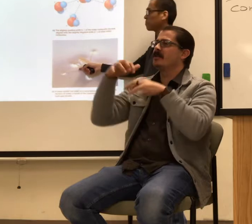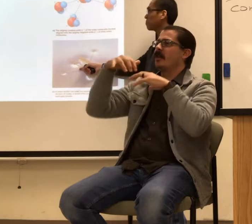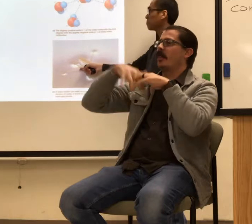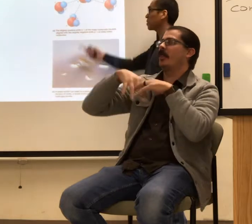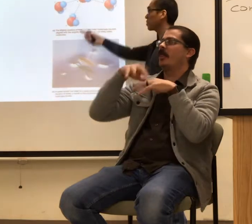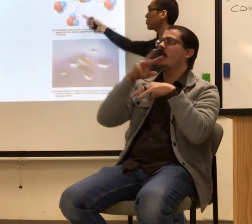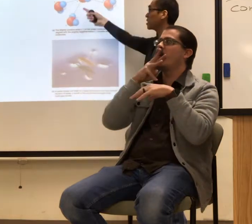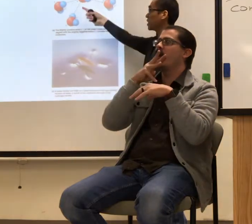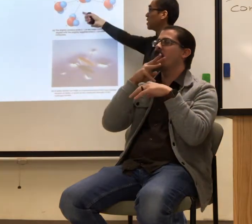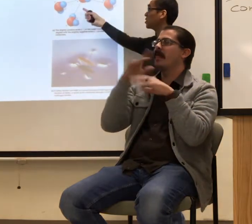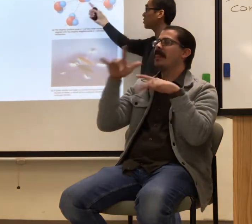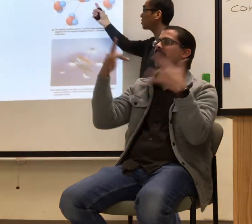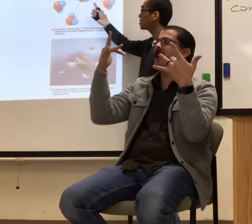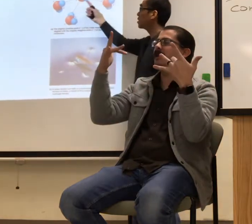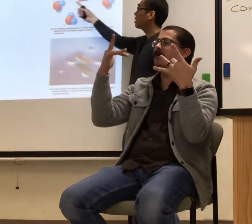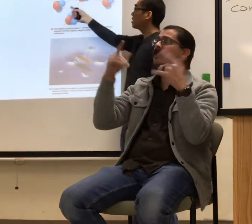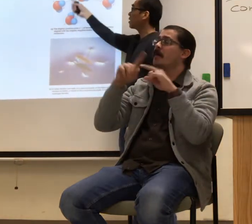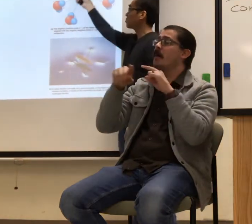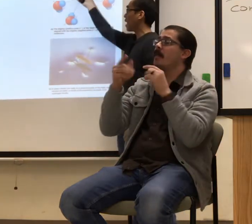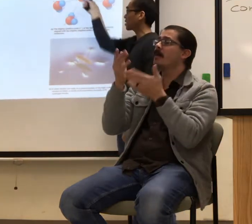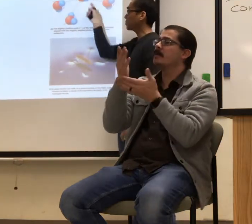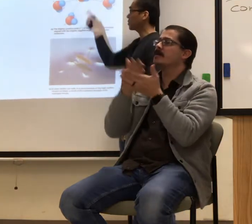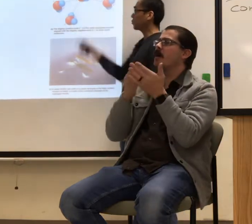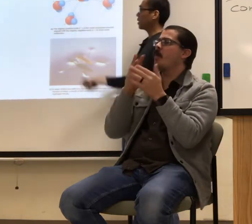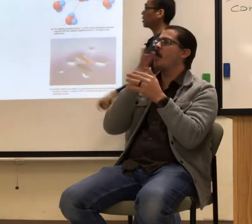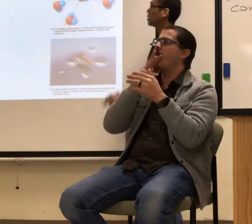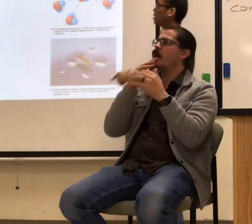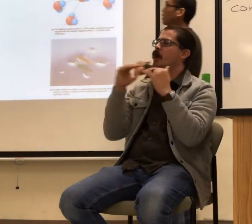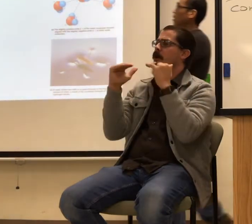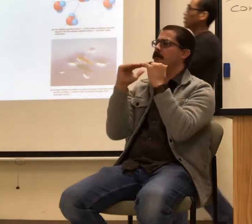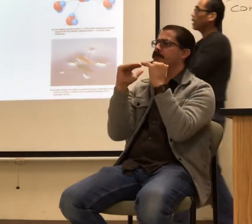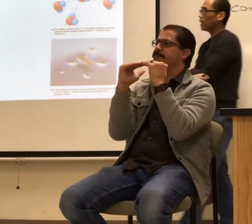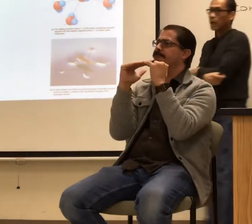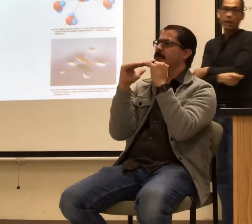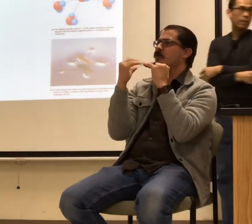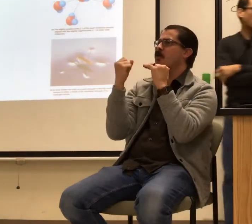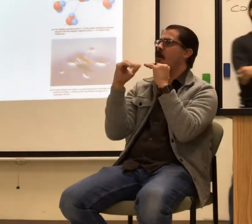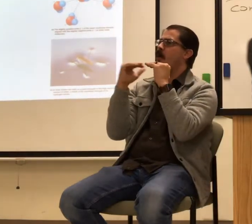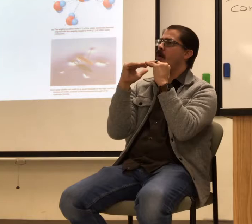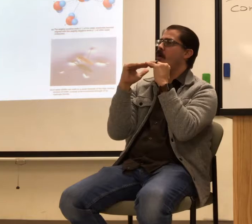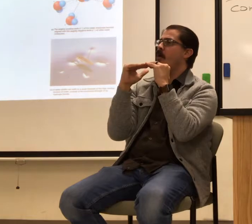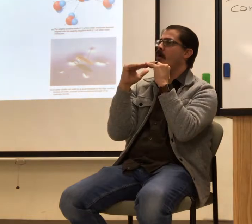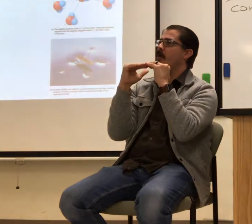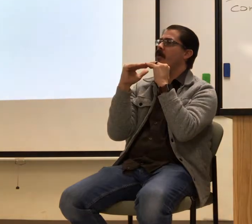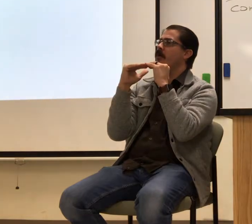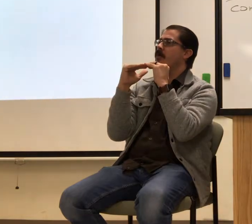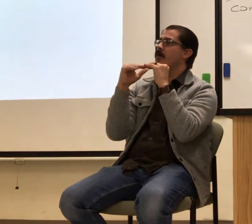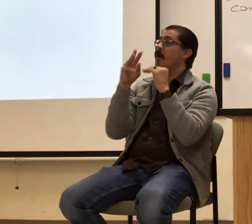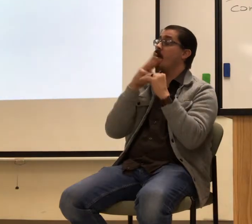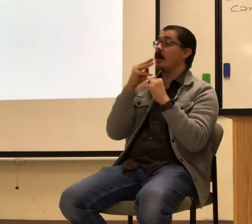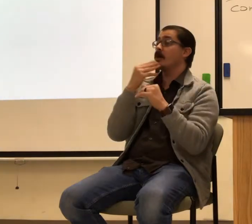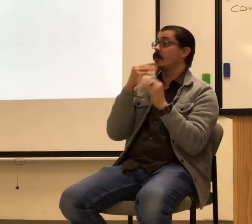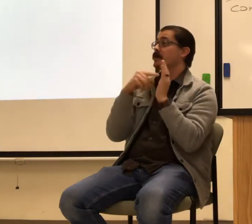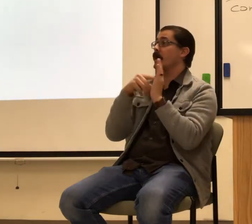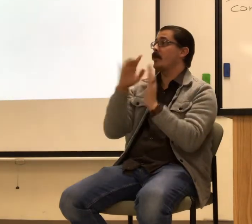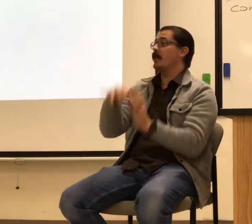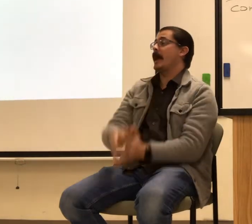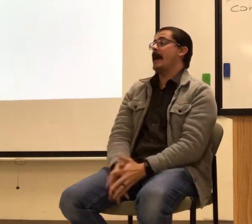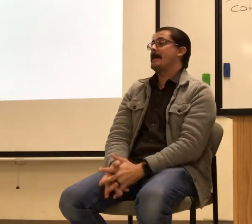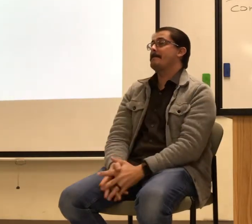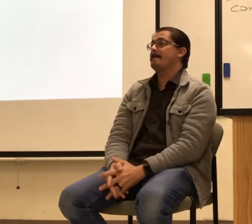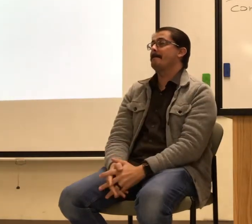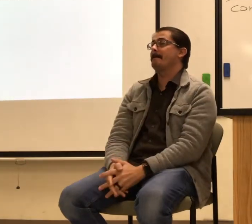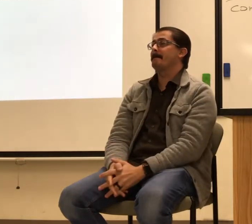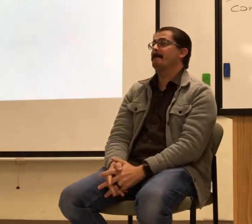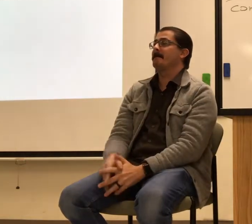light. But there is tension. There is an attraction between the water molecules. Water is a great example of that.